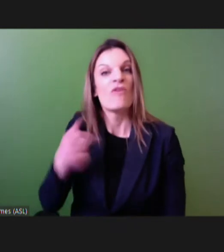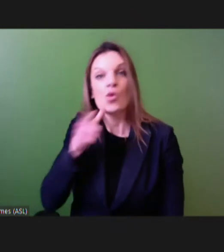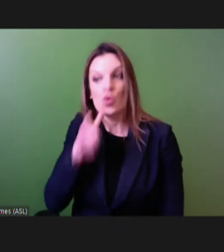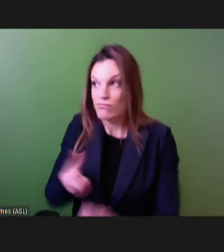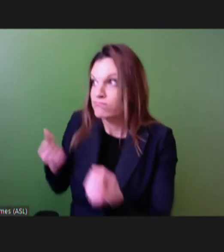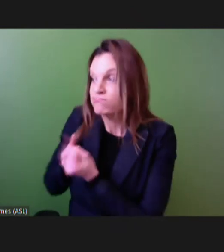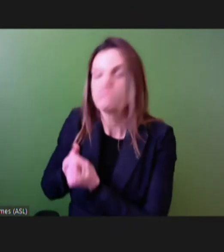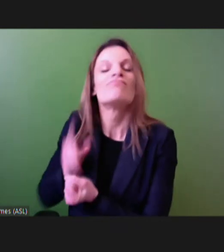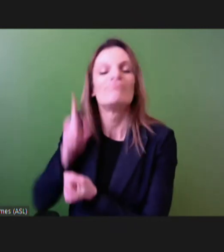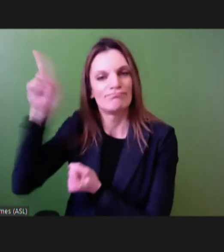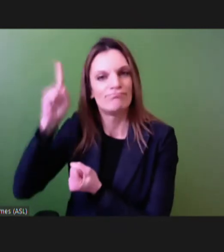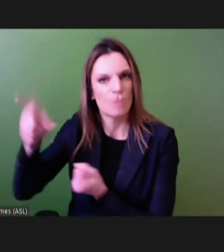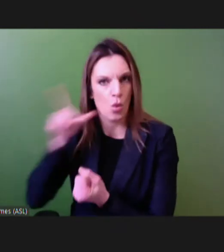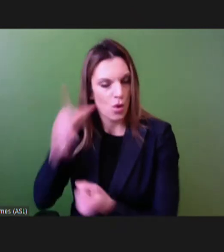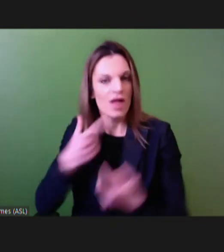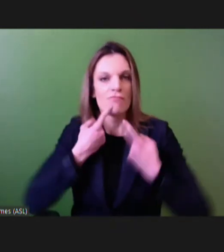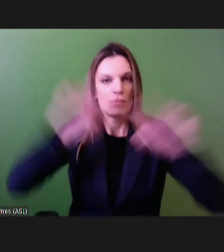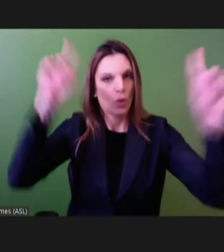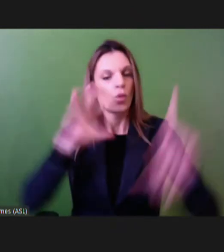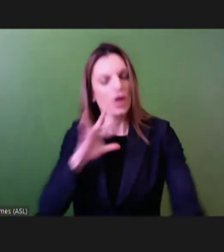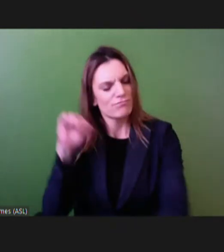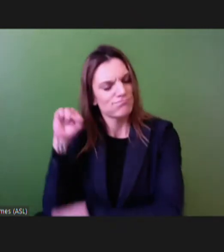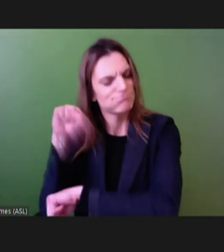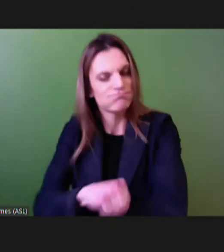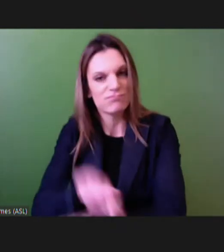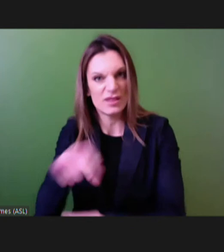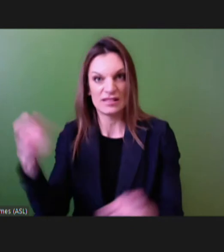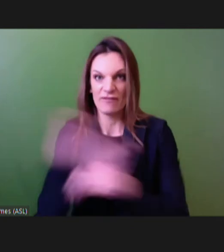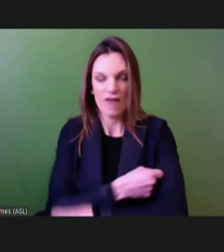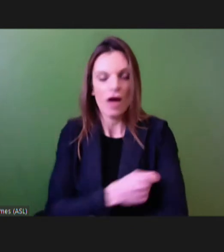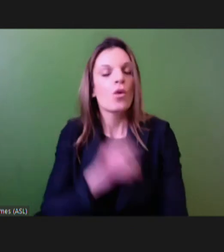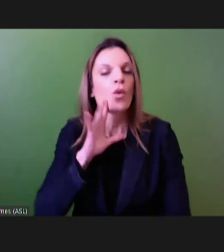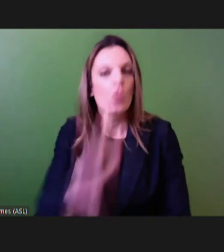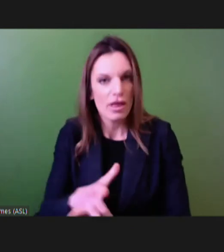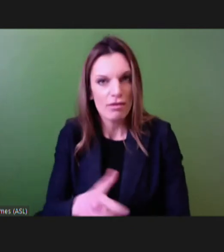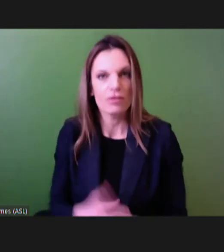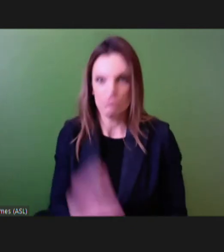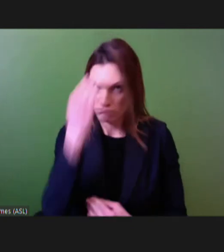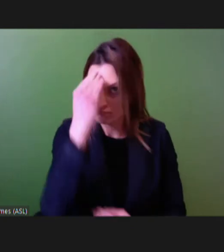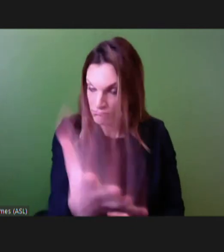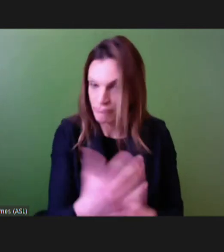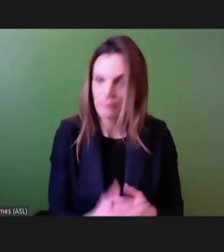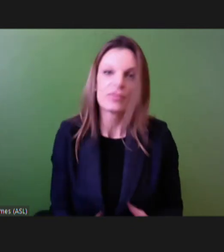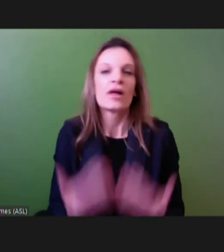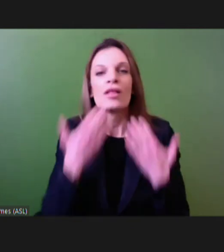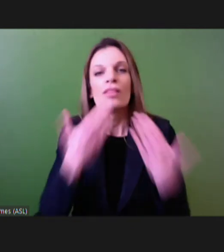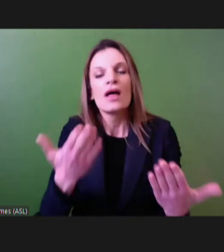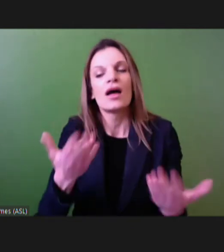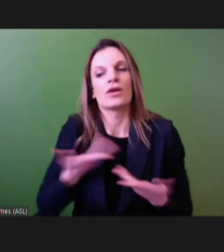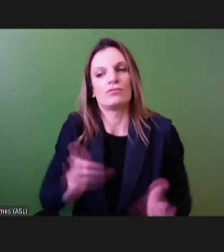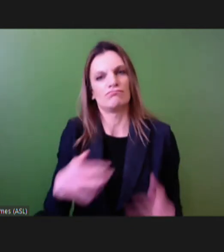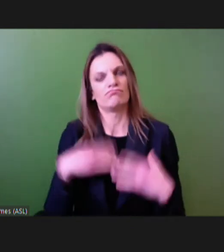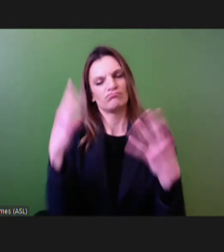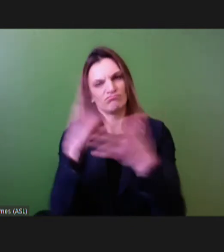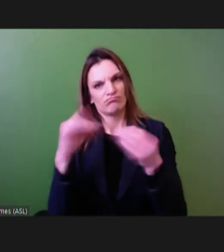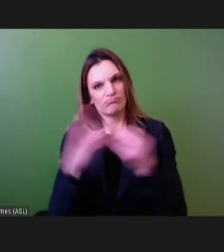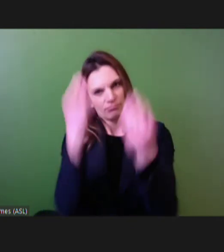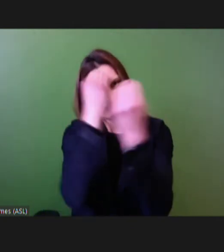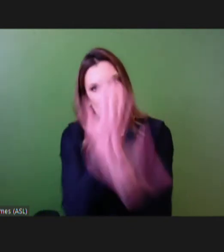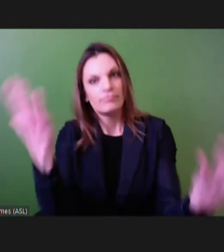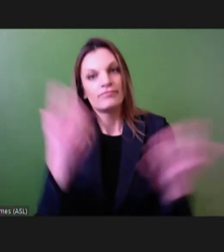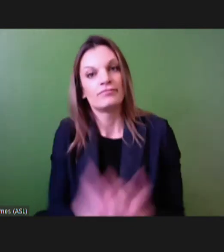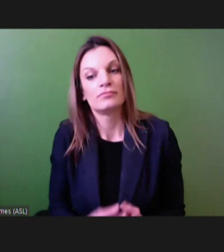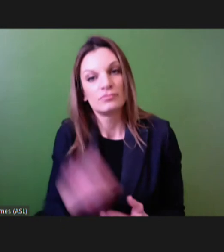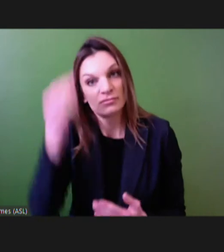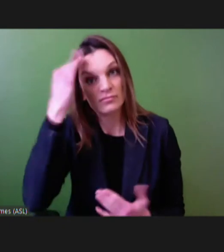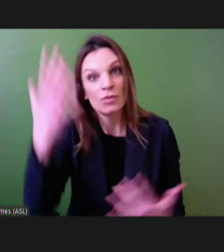we will win this fight. Thank you so much for allowing me to stand and declare that righteousness will